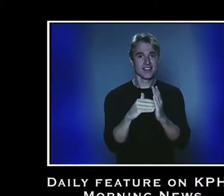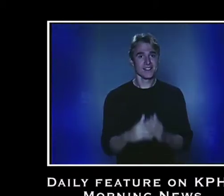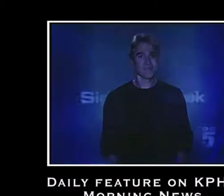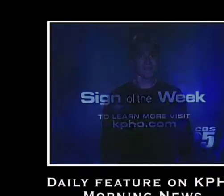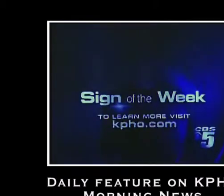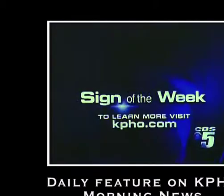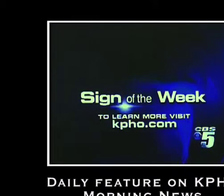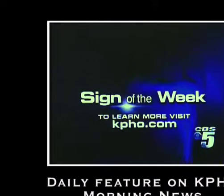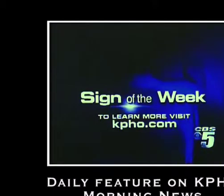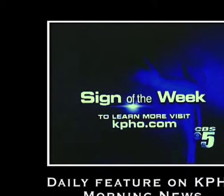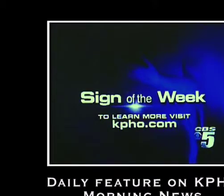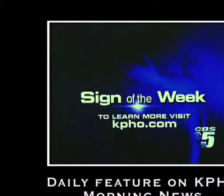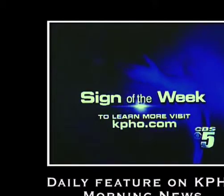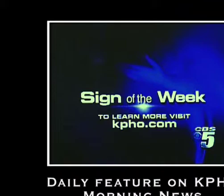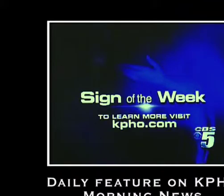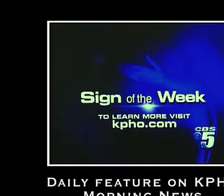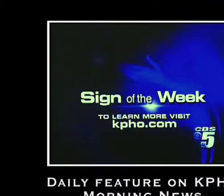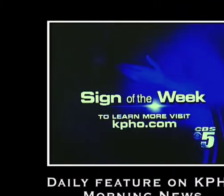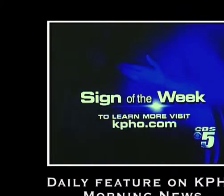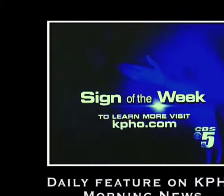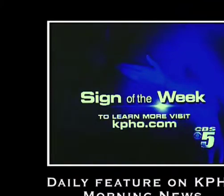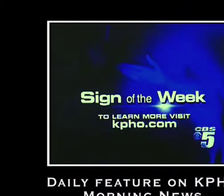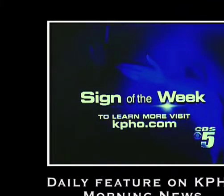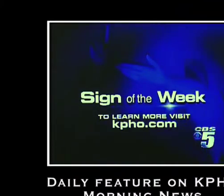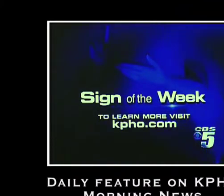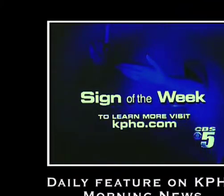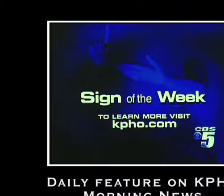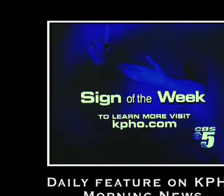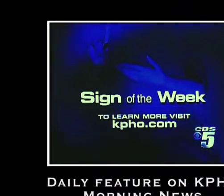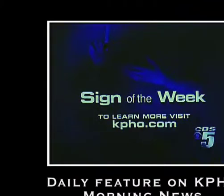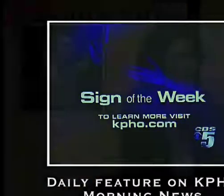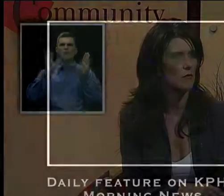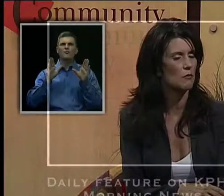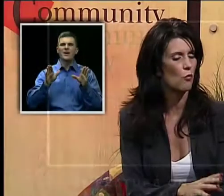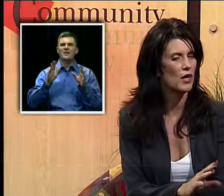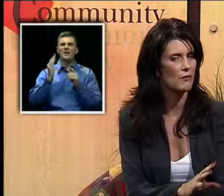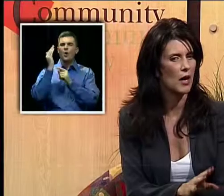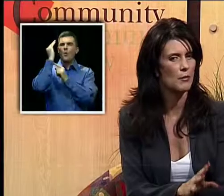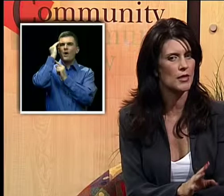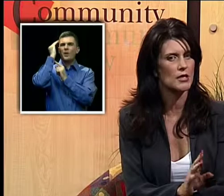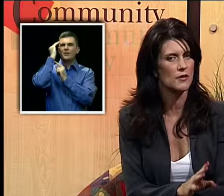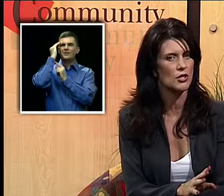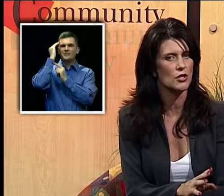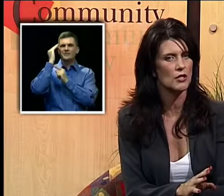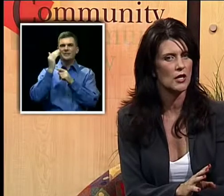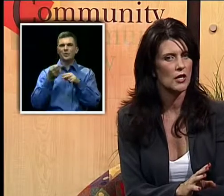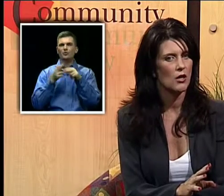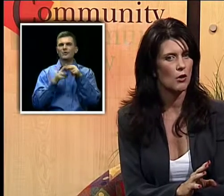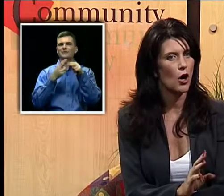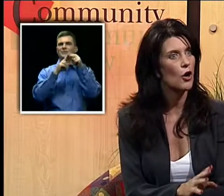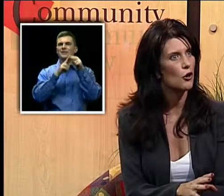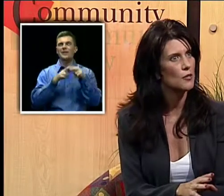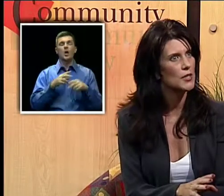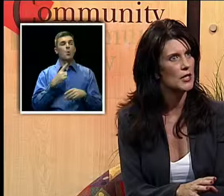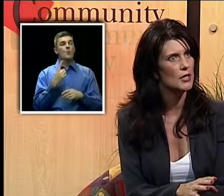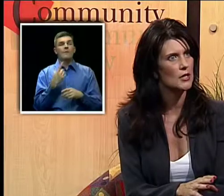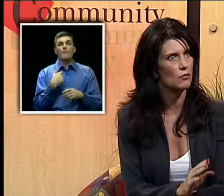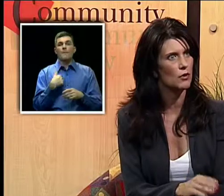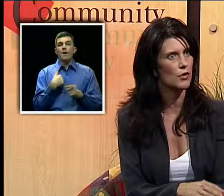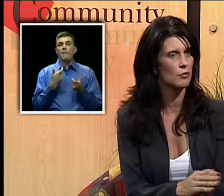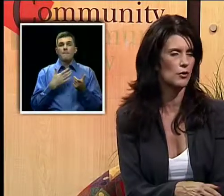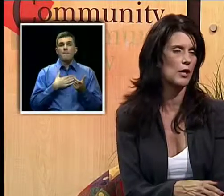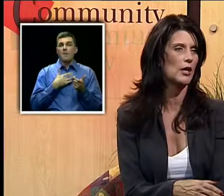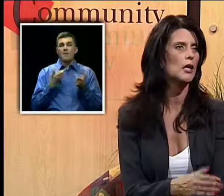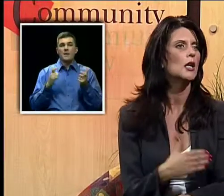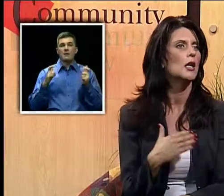To learn more, visit Sign of the Week on KBHO.com. One of my biggest visions or hopes is